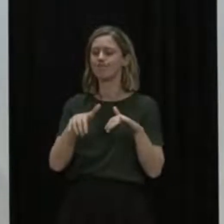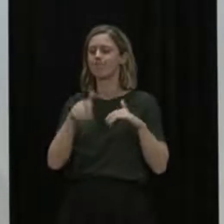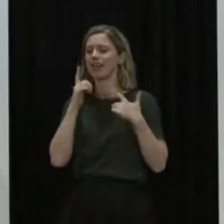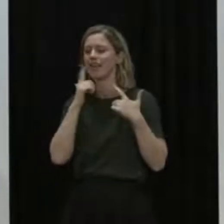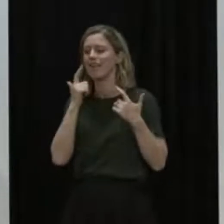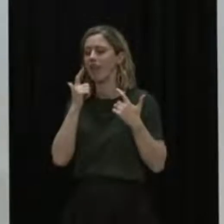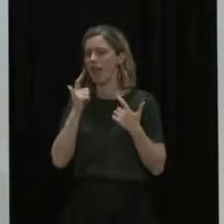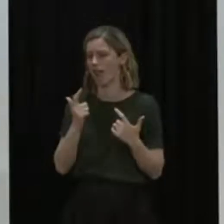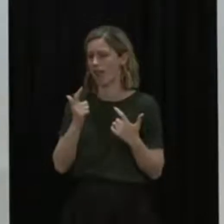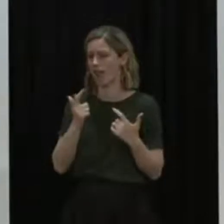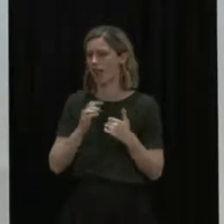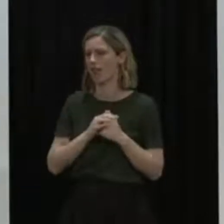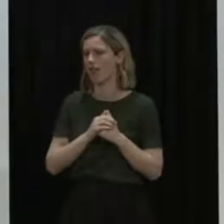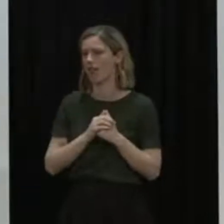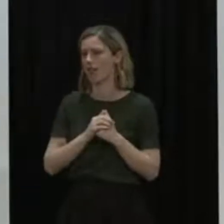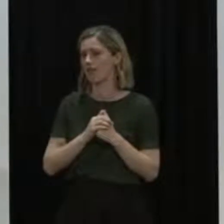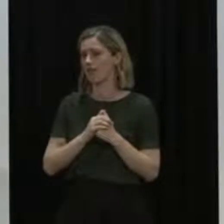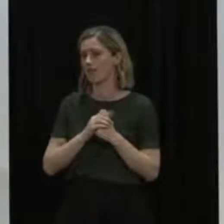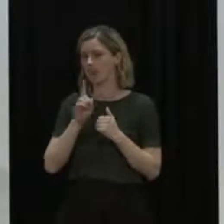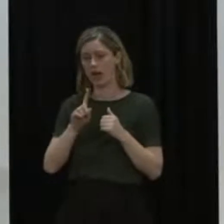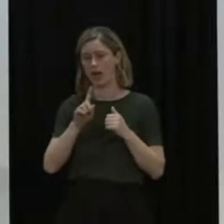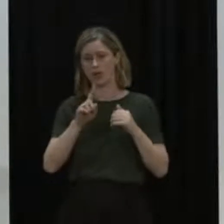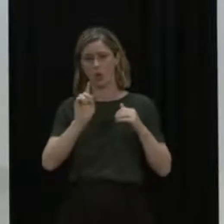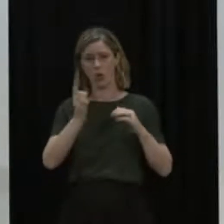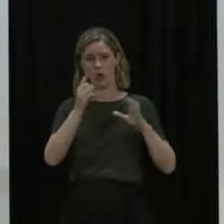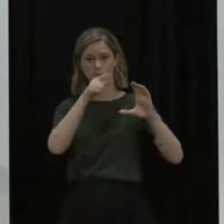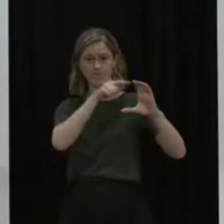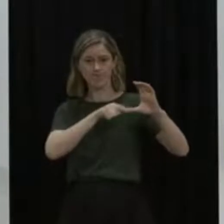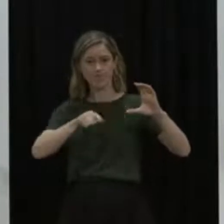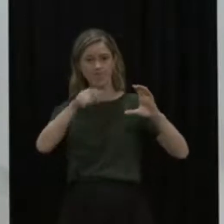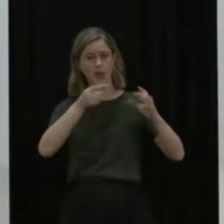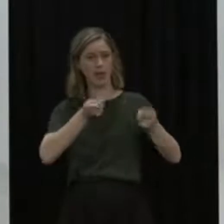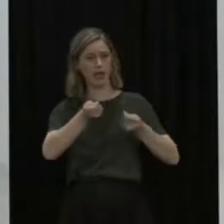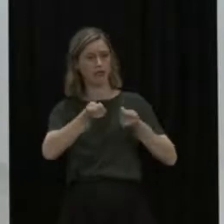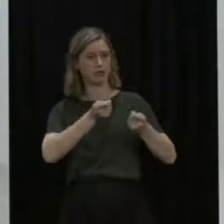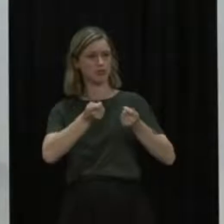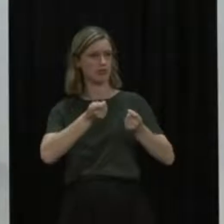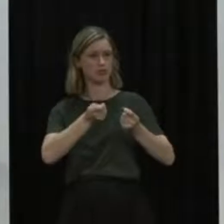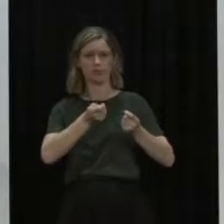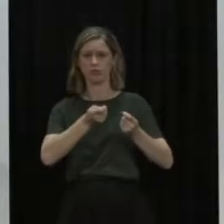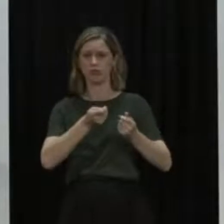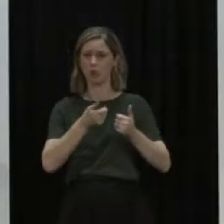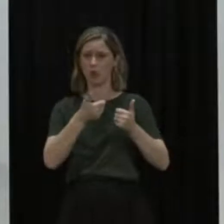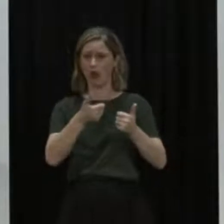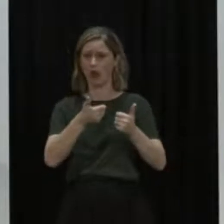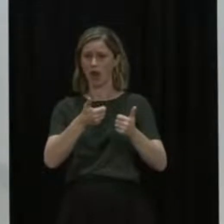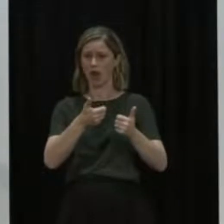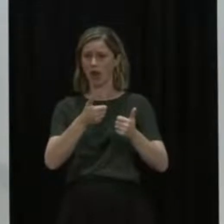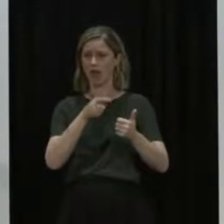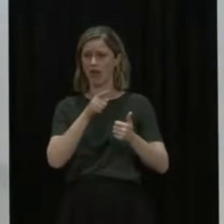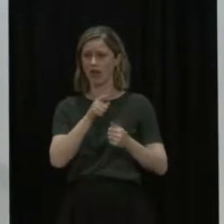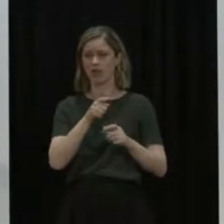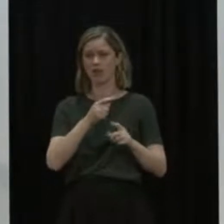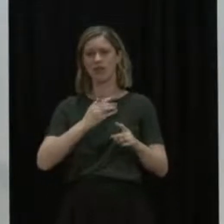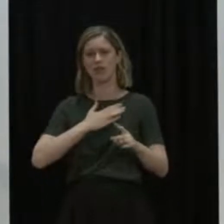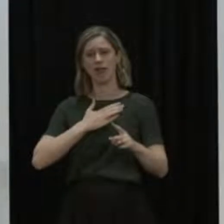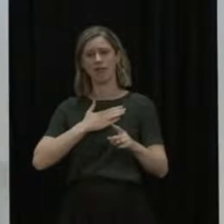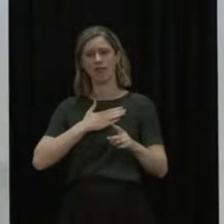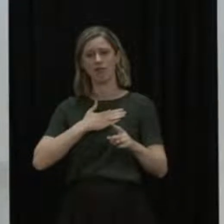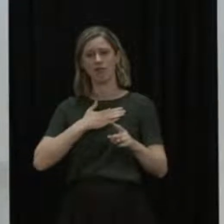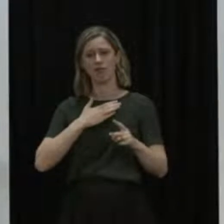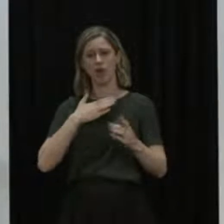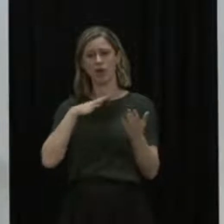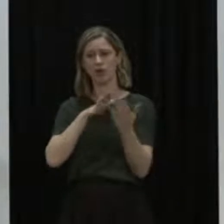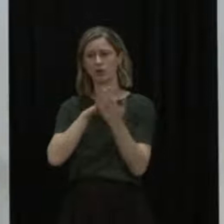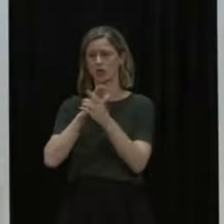but I think what we've seen in the management of the border has actually delivered a very secure and precautious